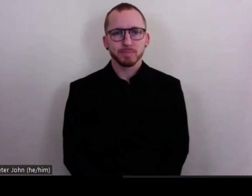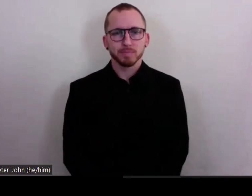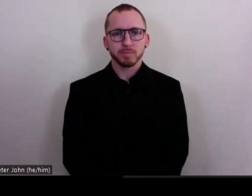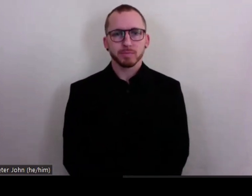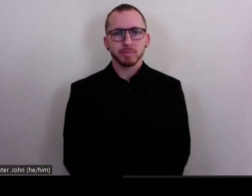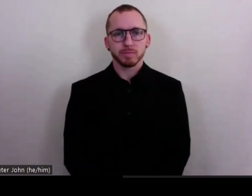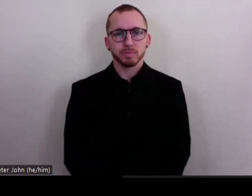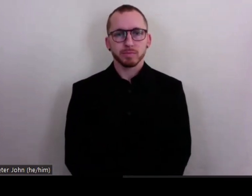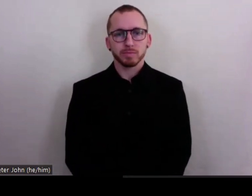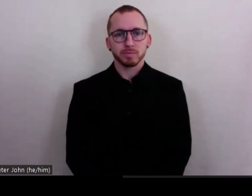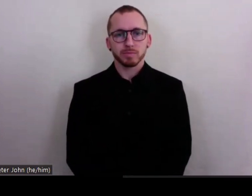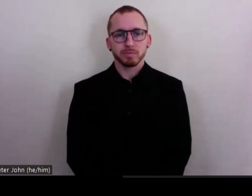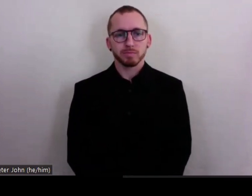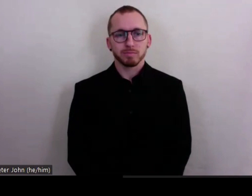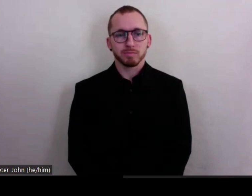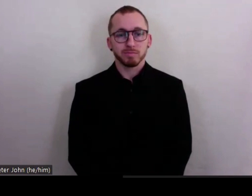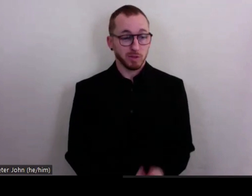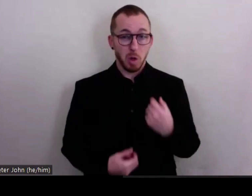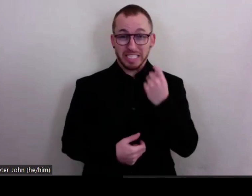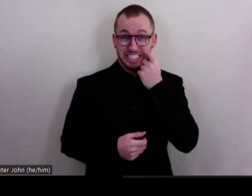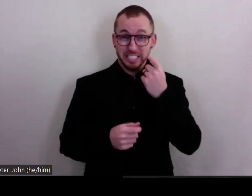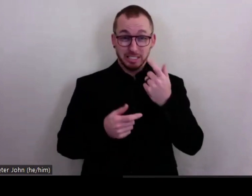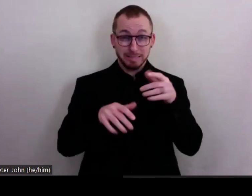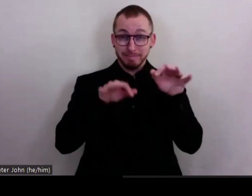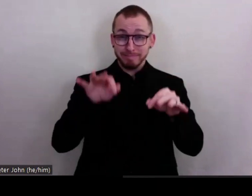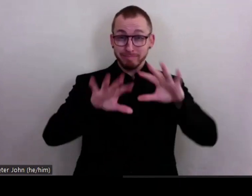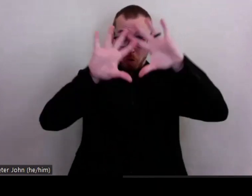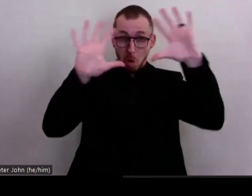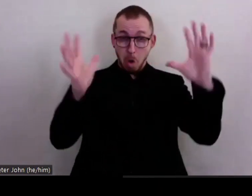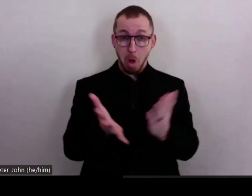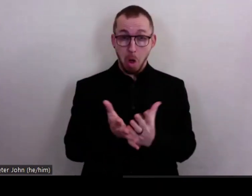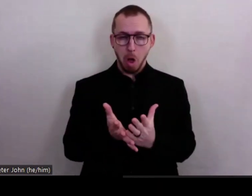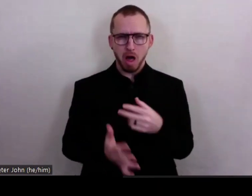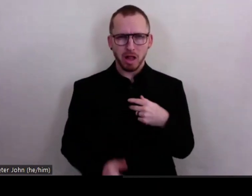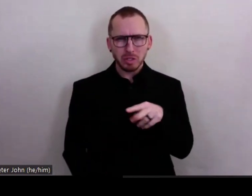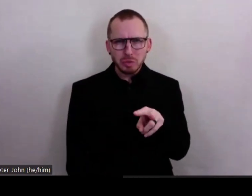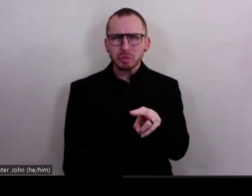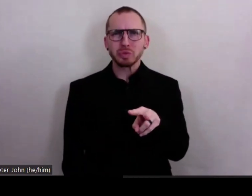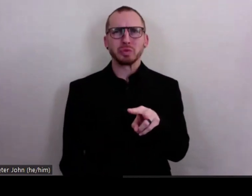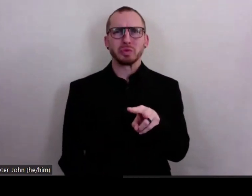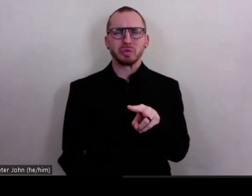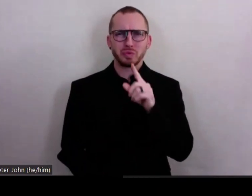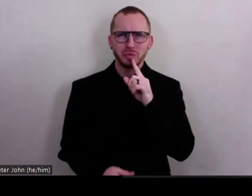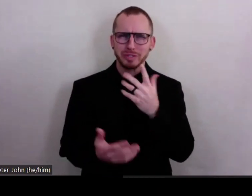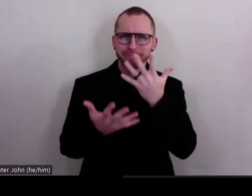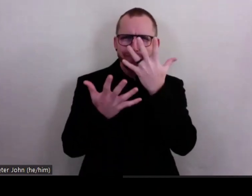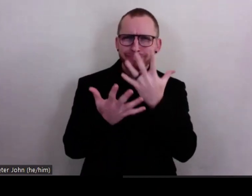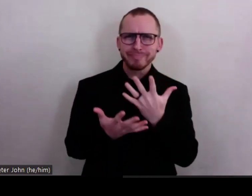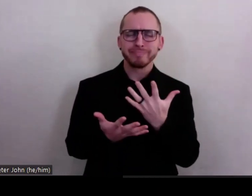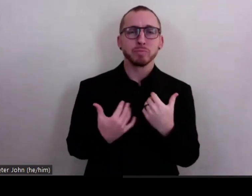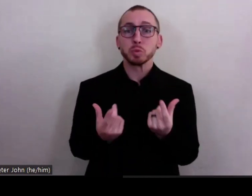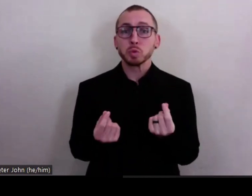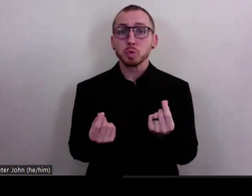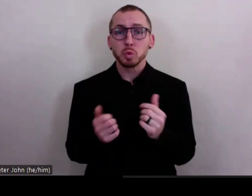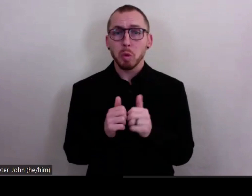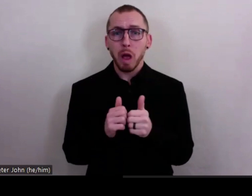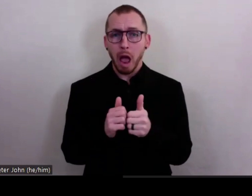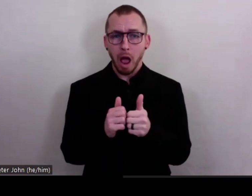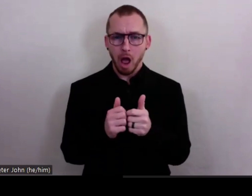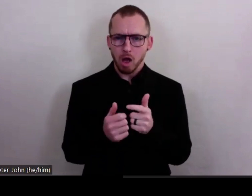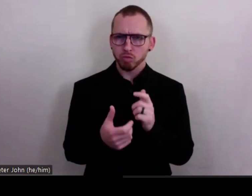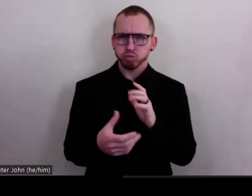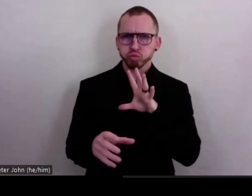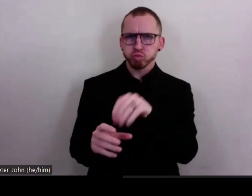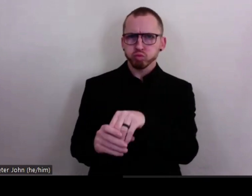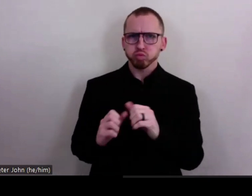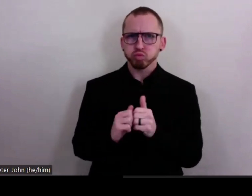and gloom. So what do we do about it, right? And so this is one of the first steps. And as Katie had talked about early on,